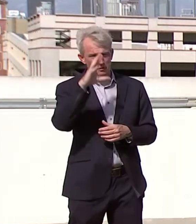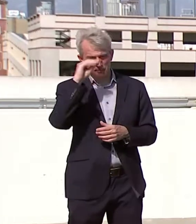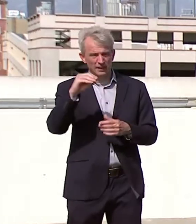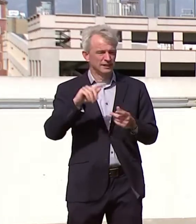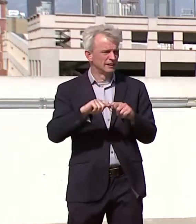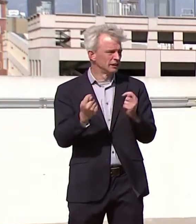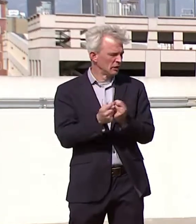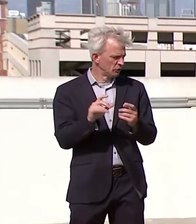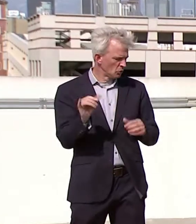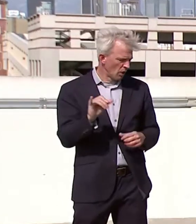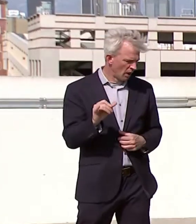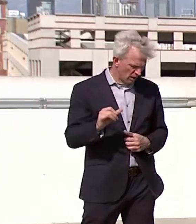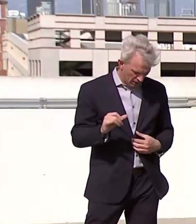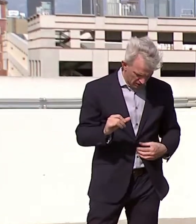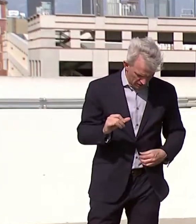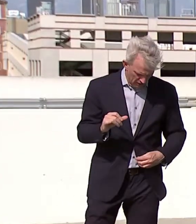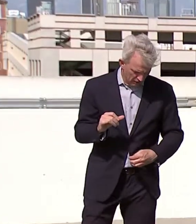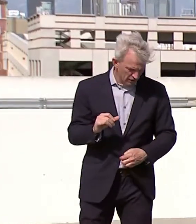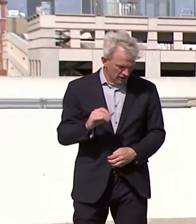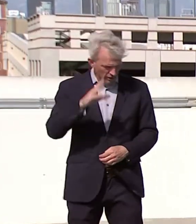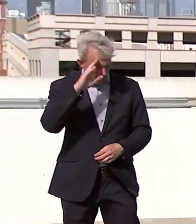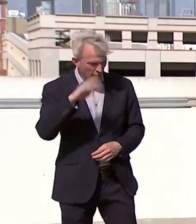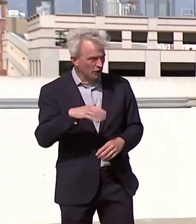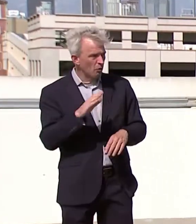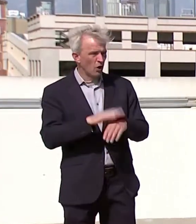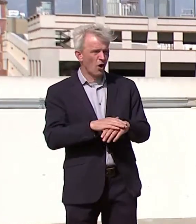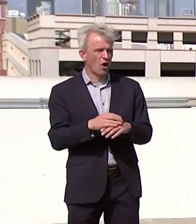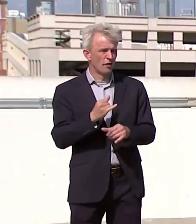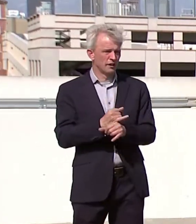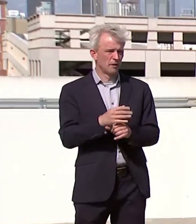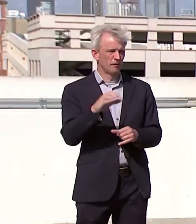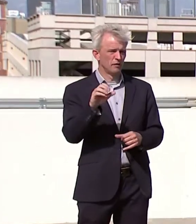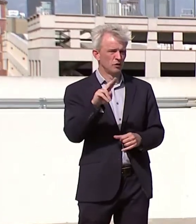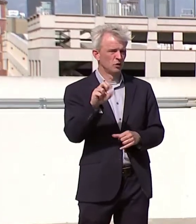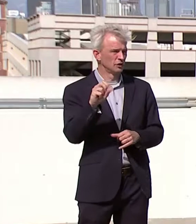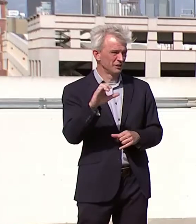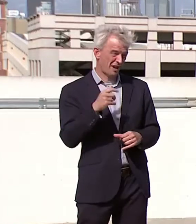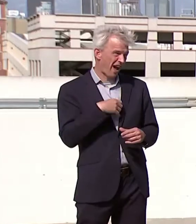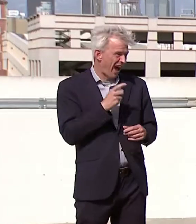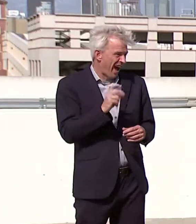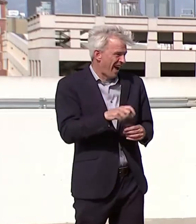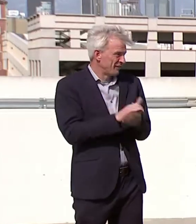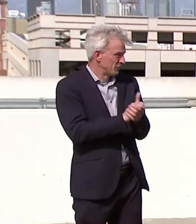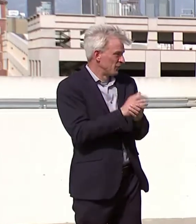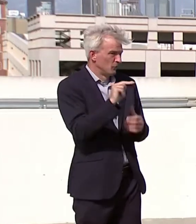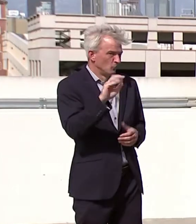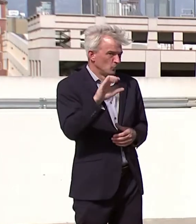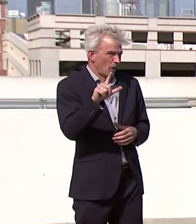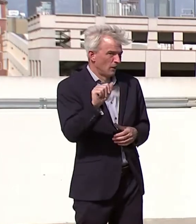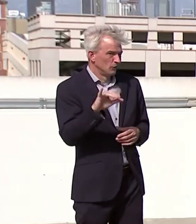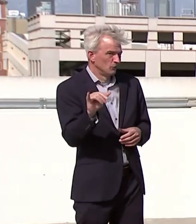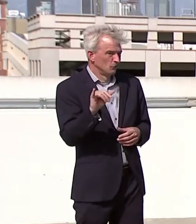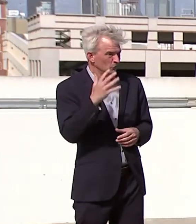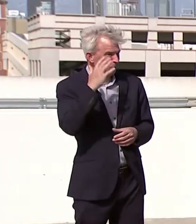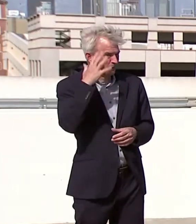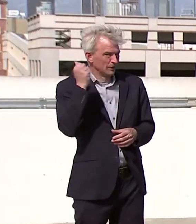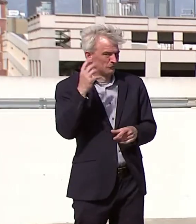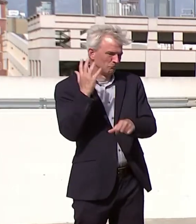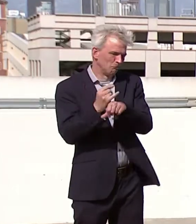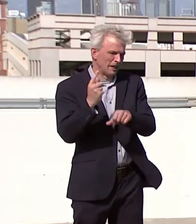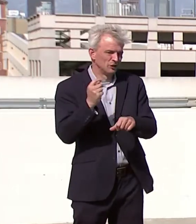well as I know we're on the campus of SC, but I better congratulate UCLA too for reaching the Sweet 16.